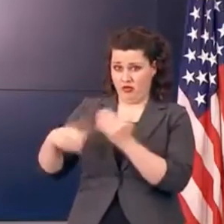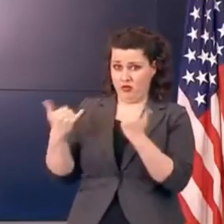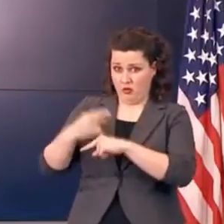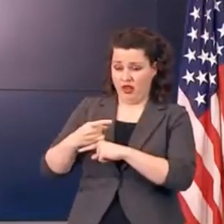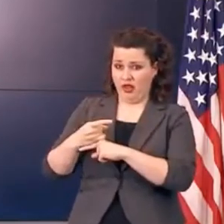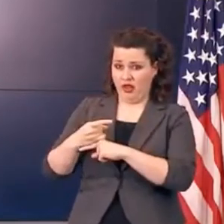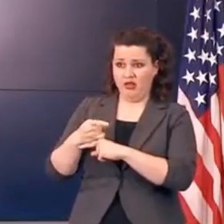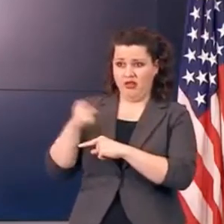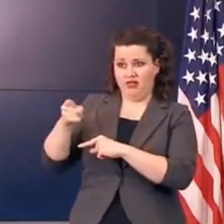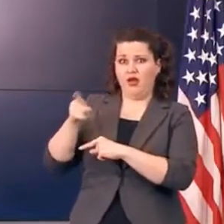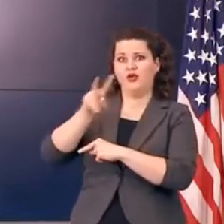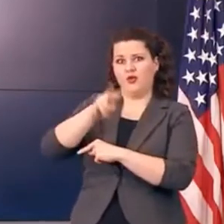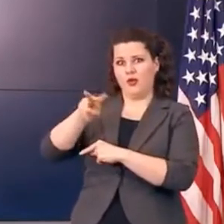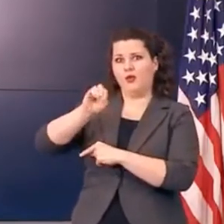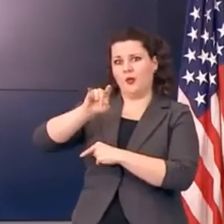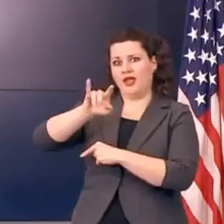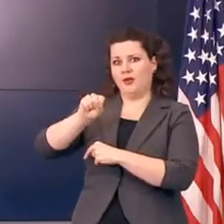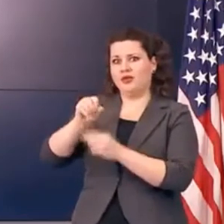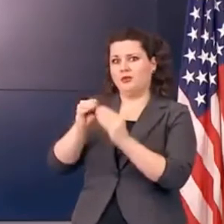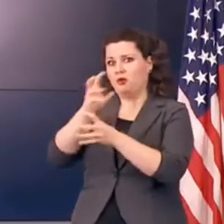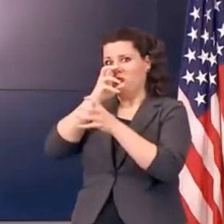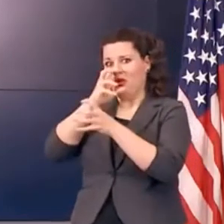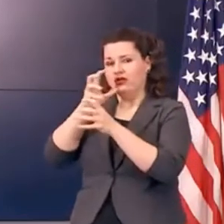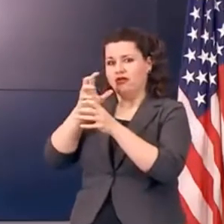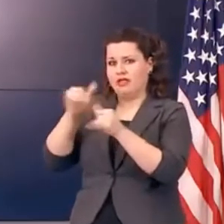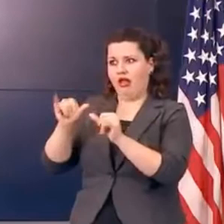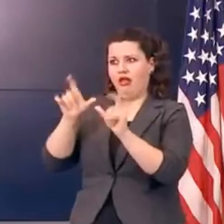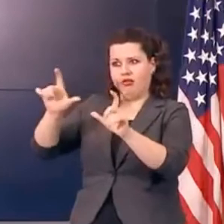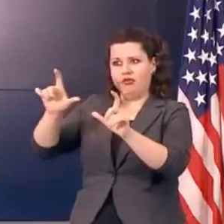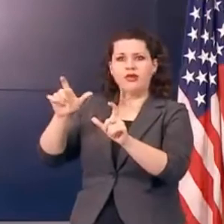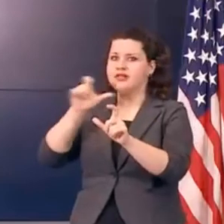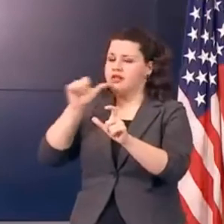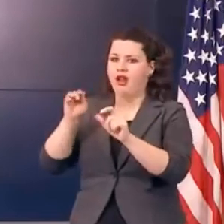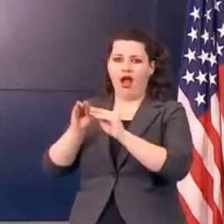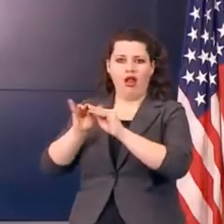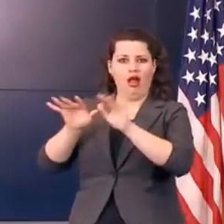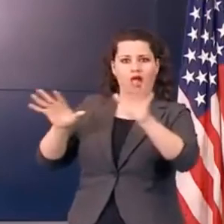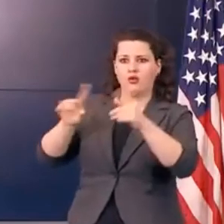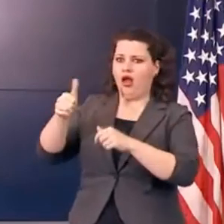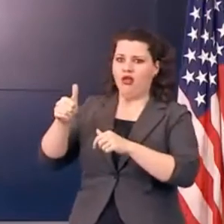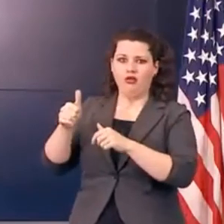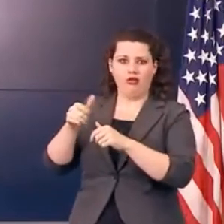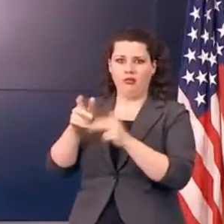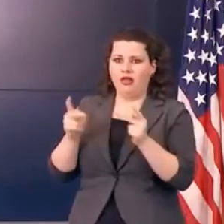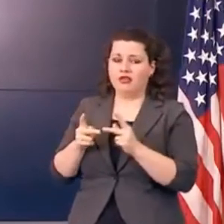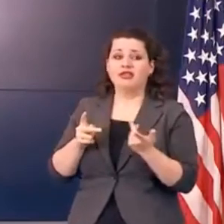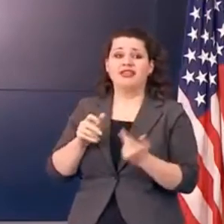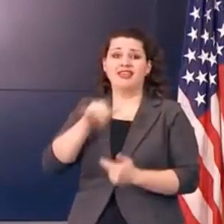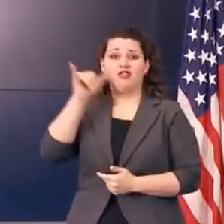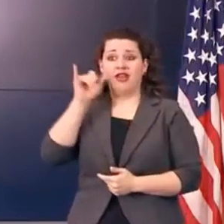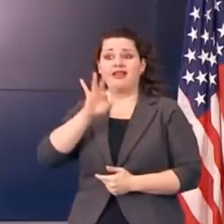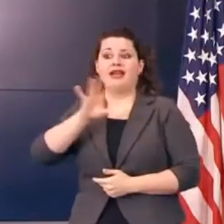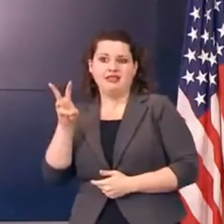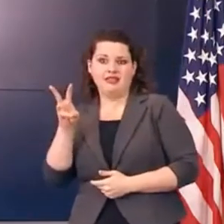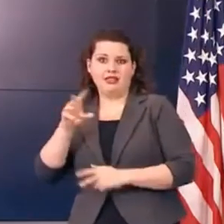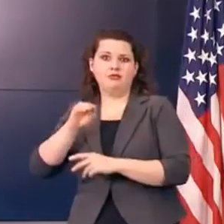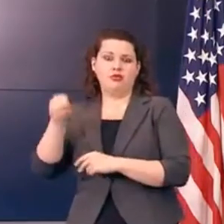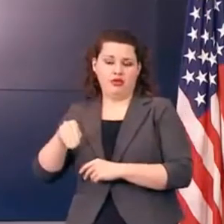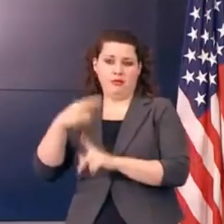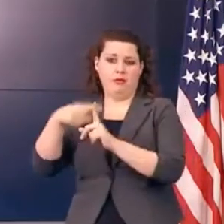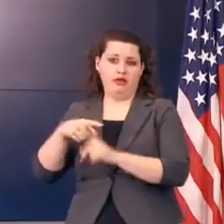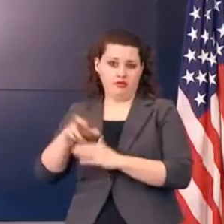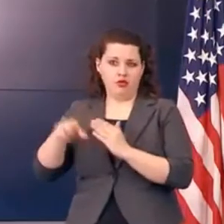contained within the 22 counties. So we're not seeing that start to move out. Yesterday, it was 96% of the positive